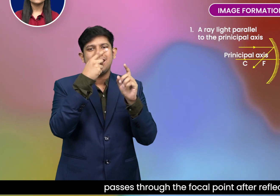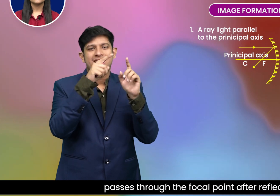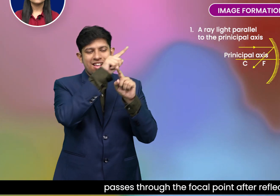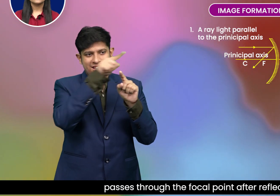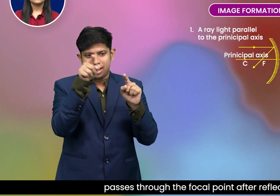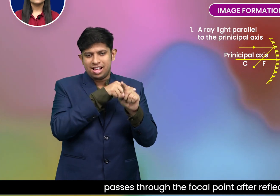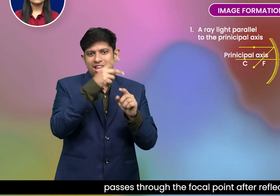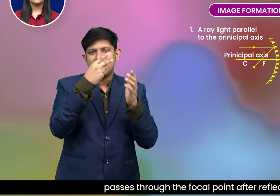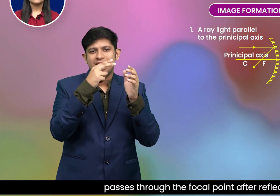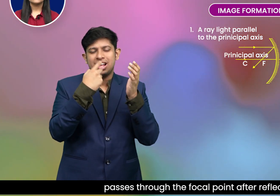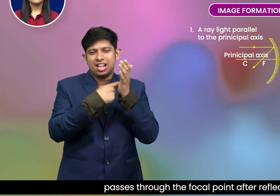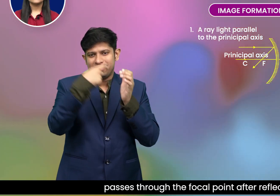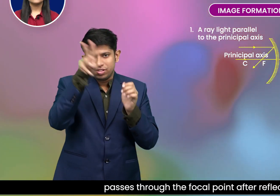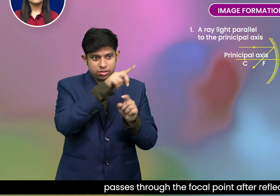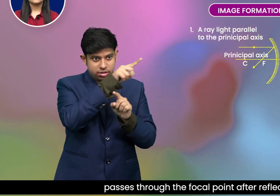reflection.